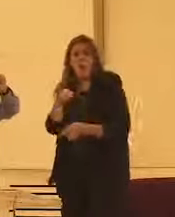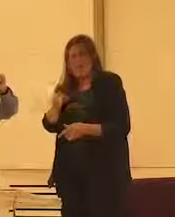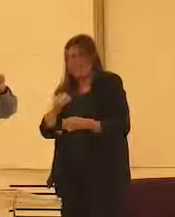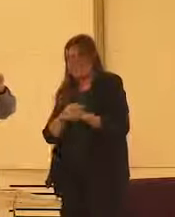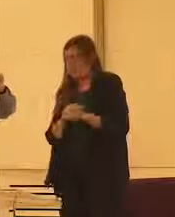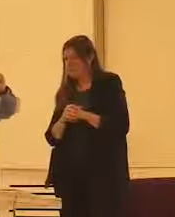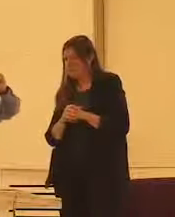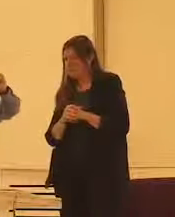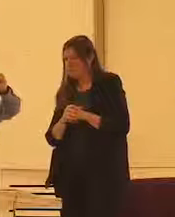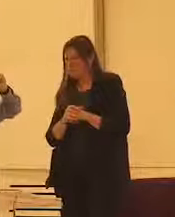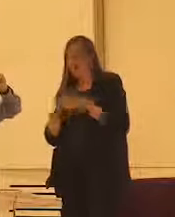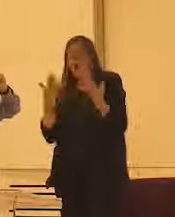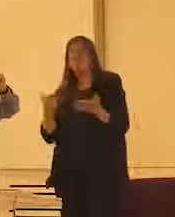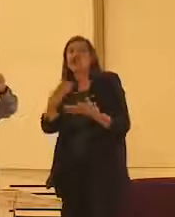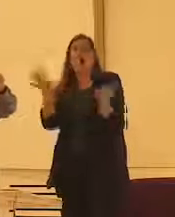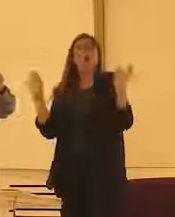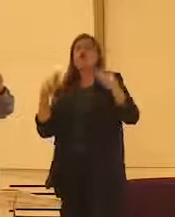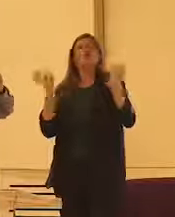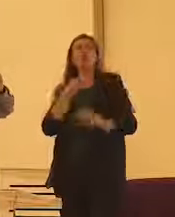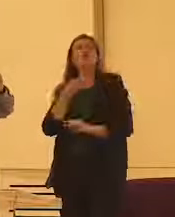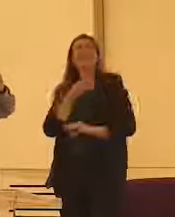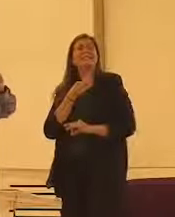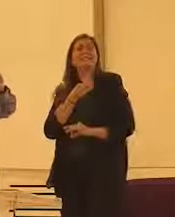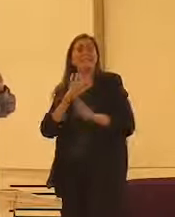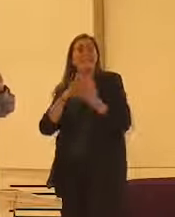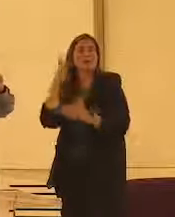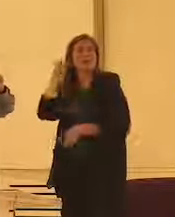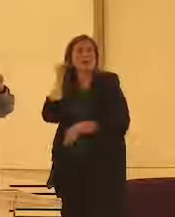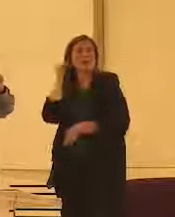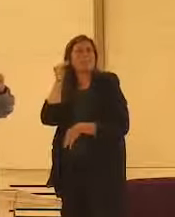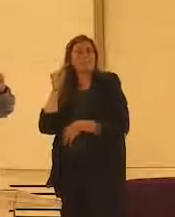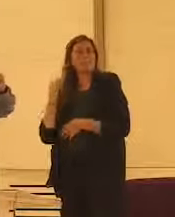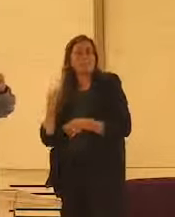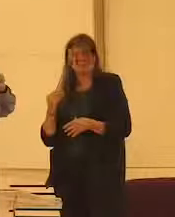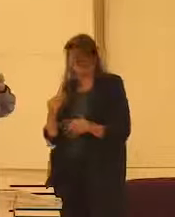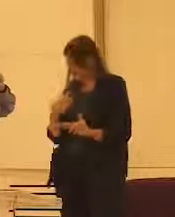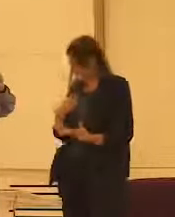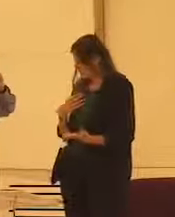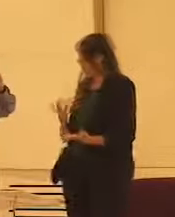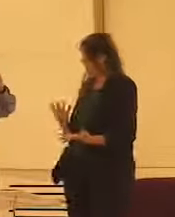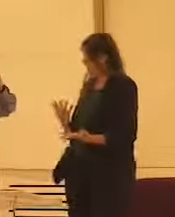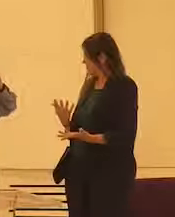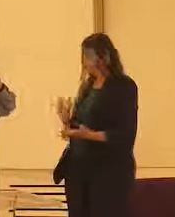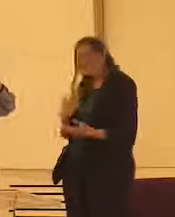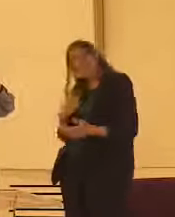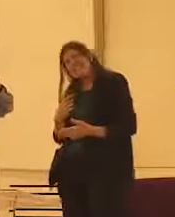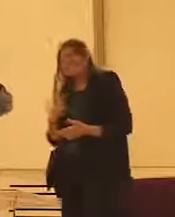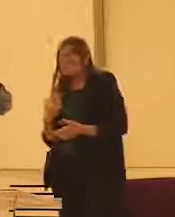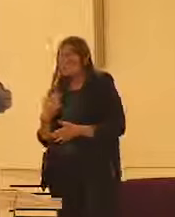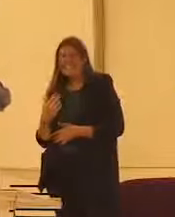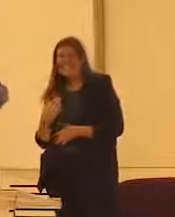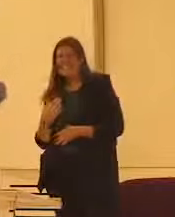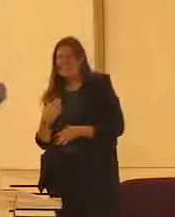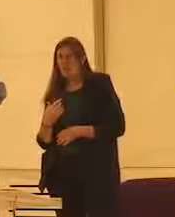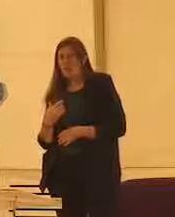was now no longer a risk to anyone because they'd lost their hearing. And I did explain, well, actually, they hurt people when they were hearing, and